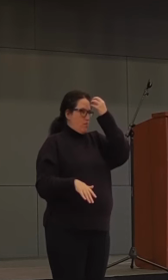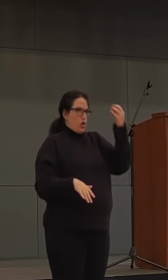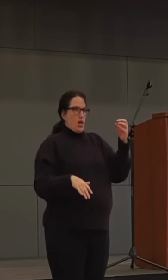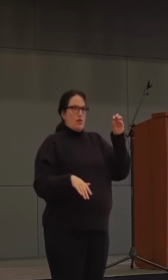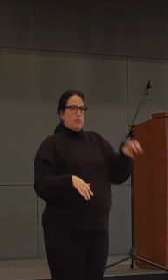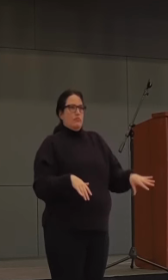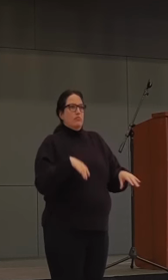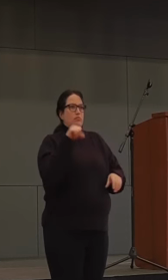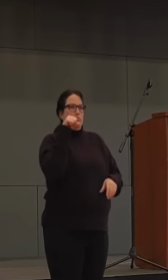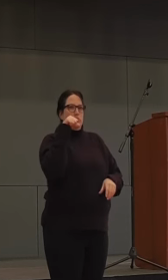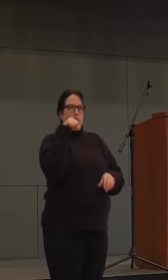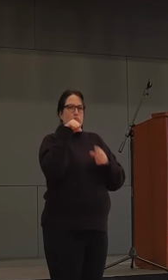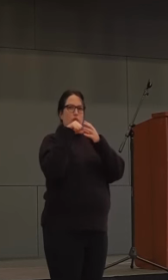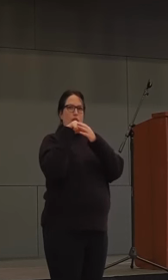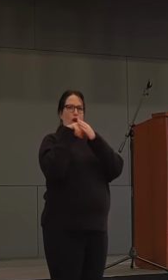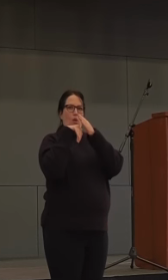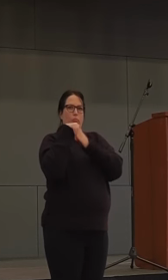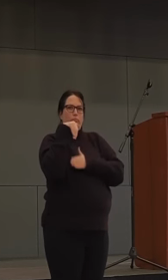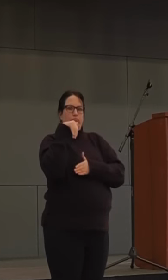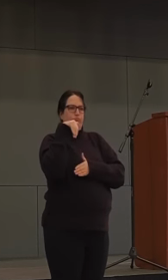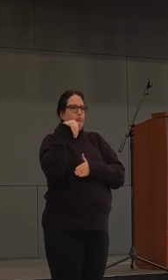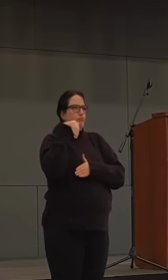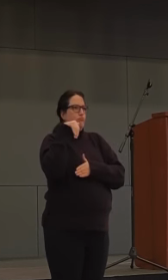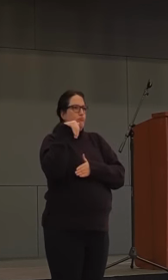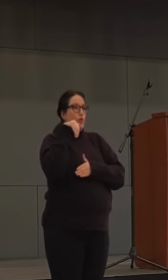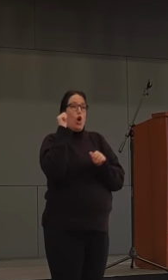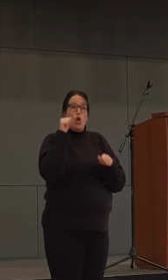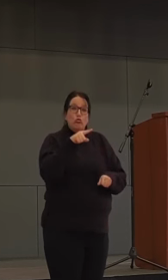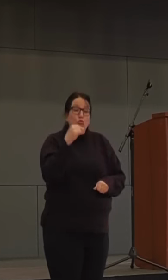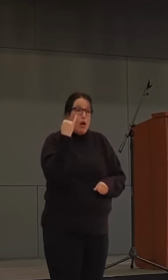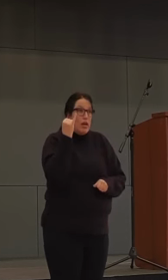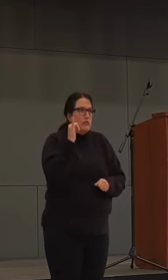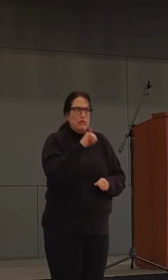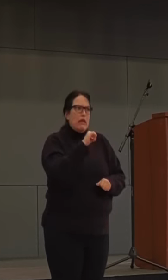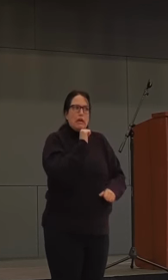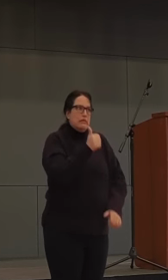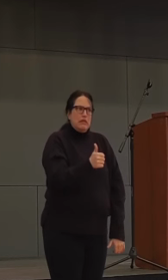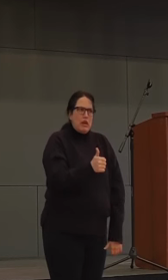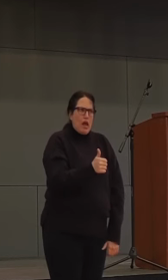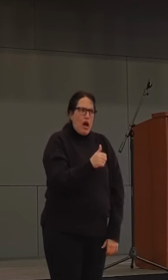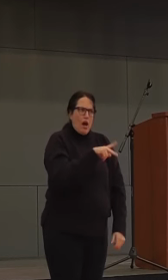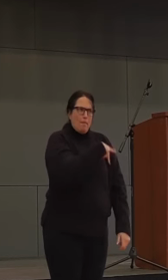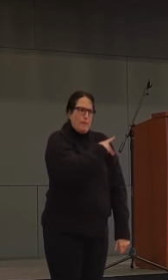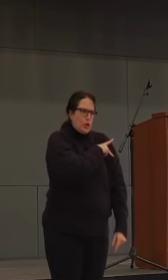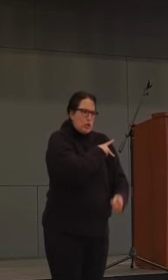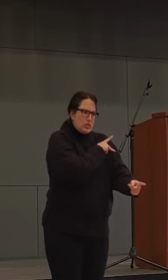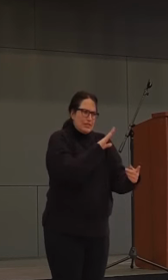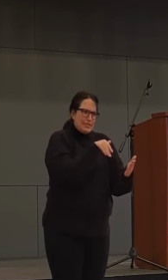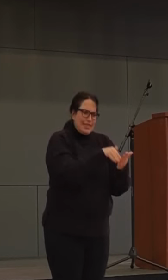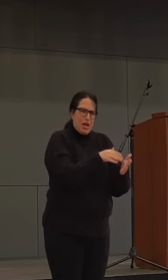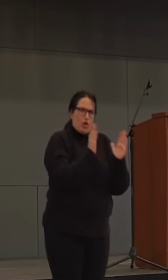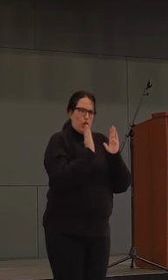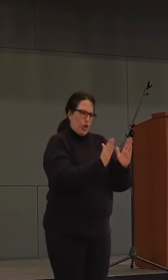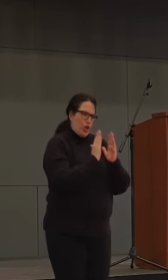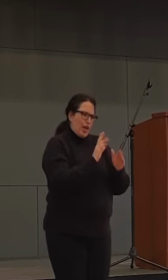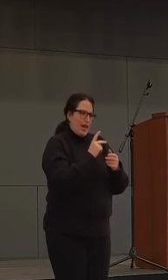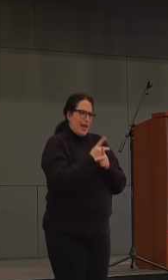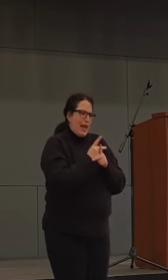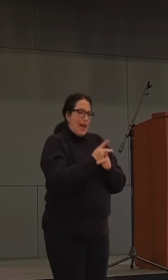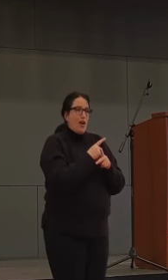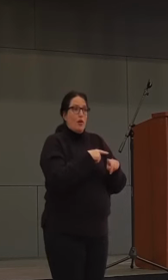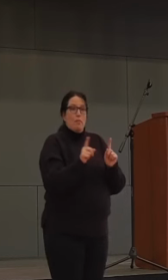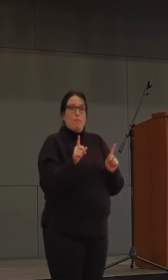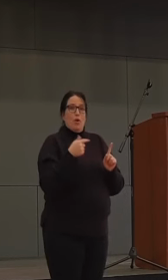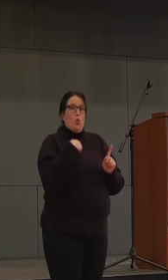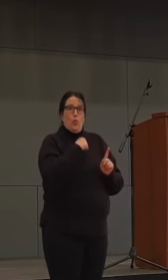person-centered care, right? We do not do frontal lobotomies anymore. But in the movie, he became